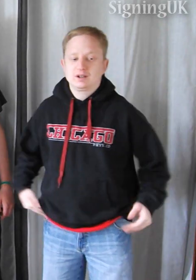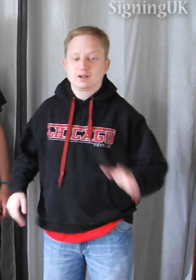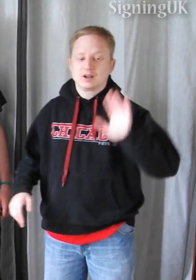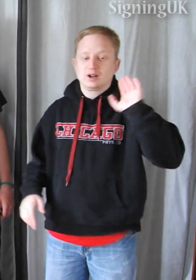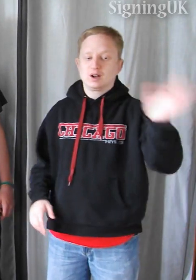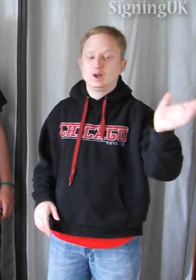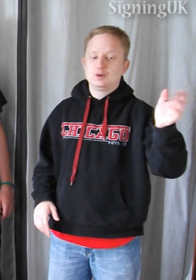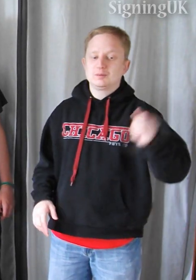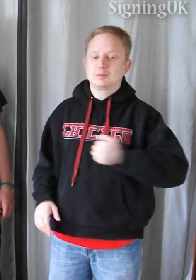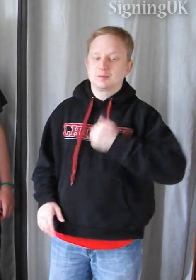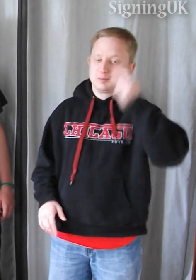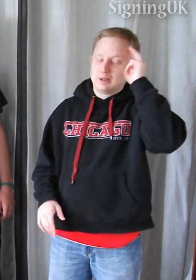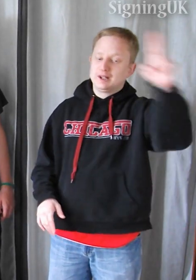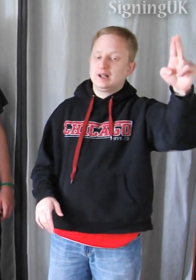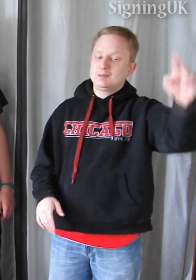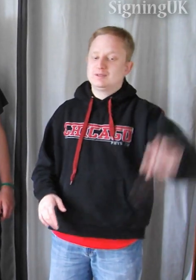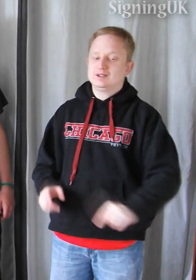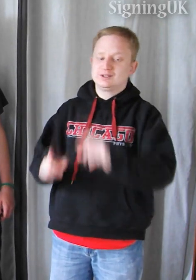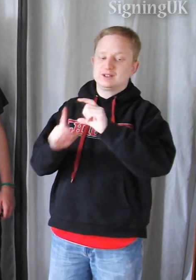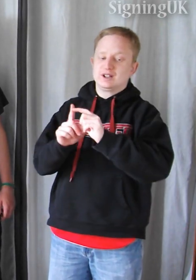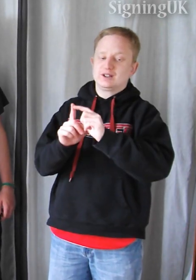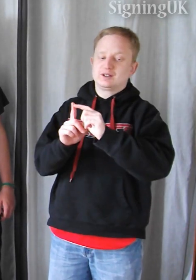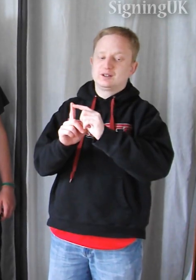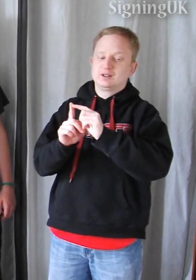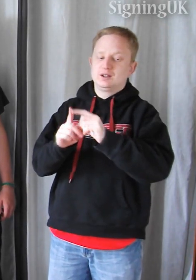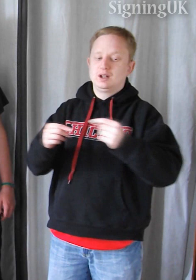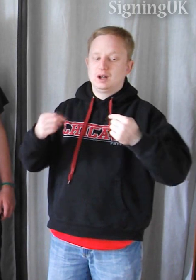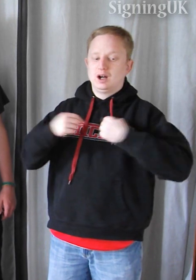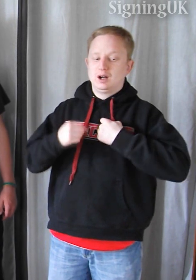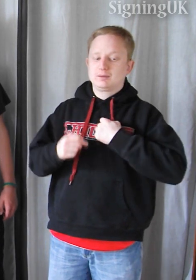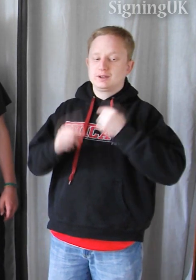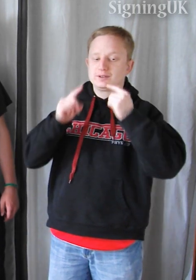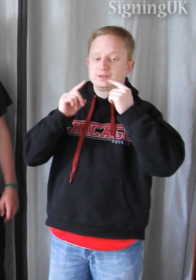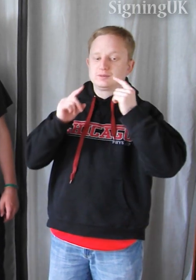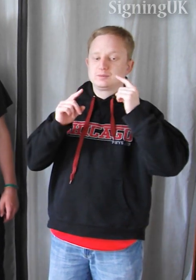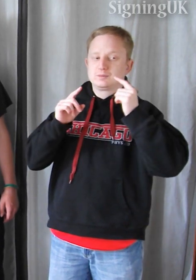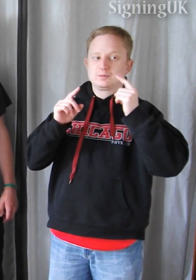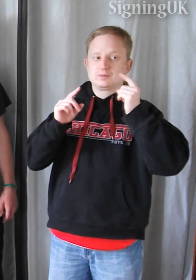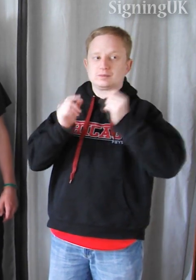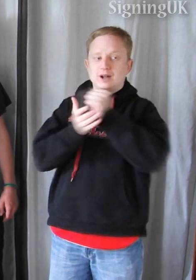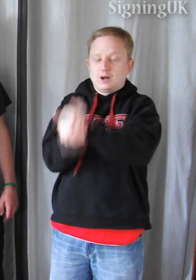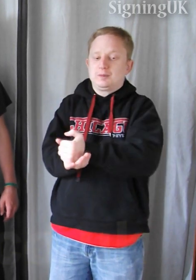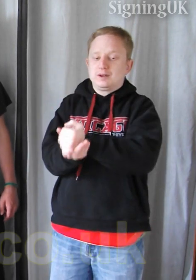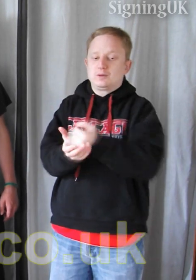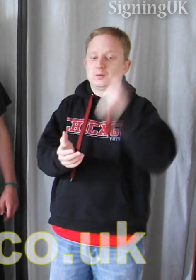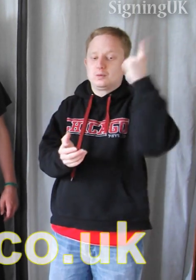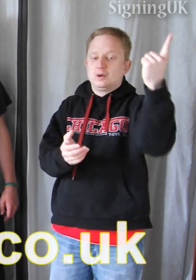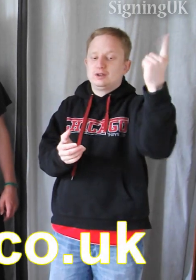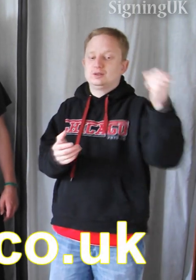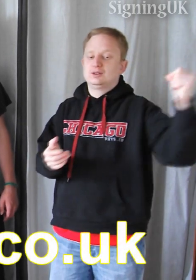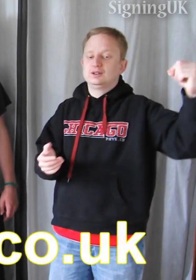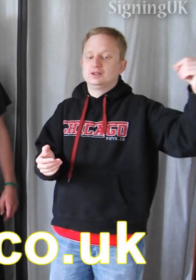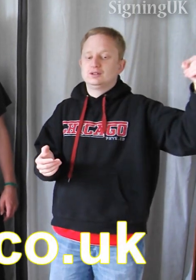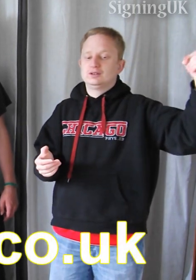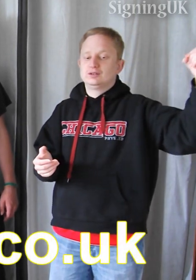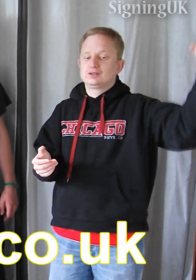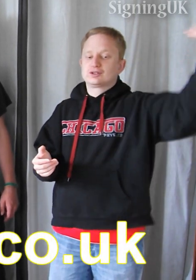Okay. Hello, my name is Dean. I'm going to help in one